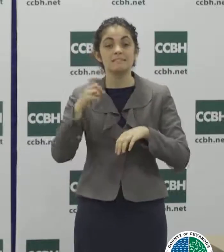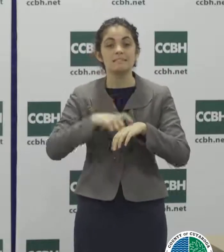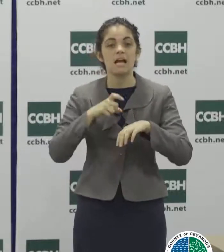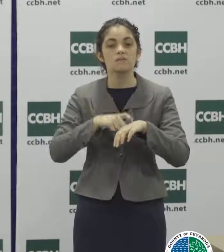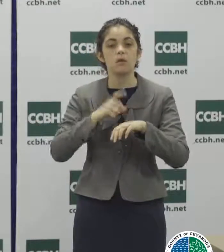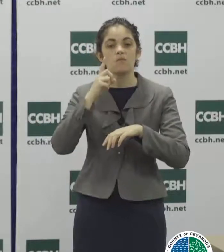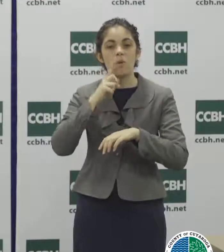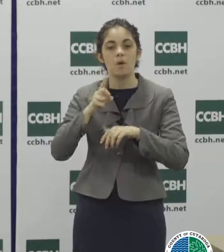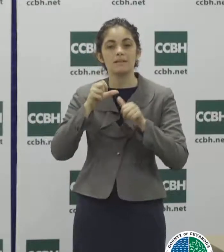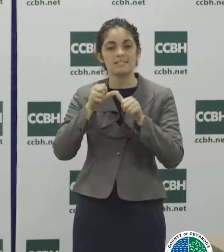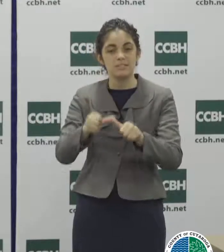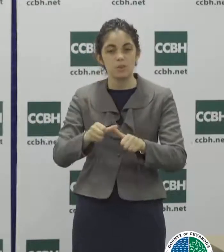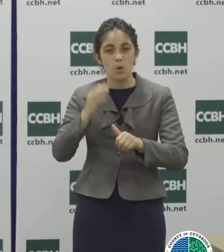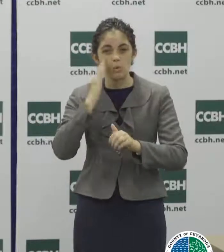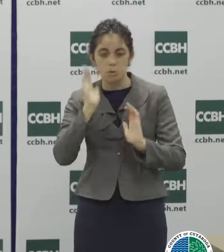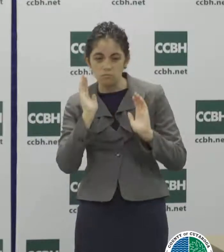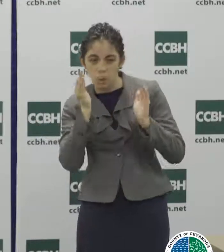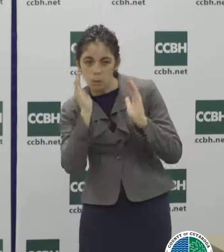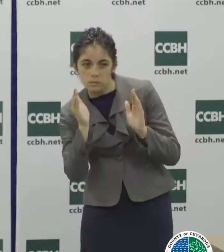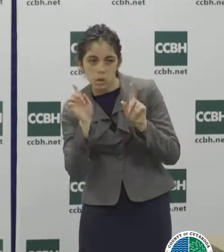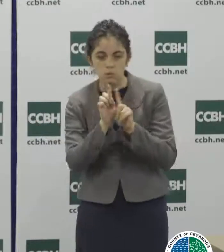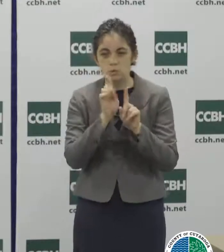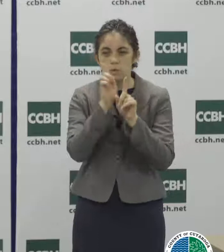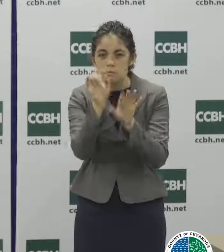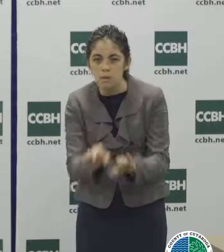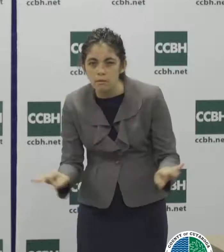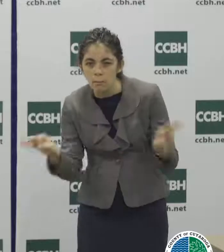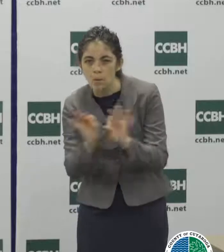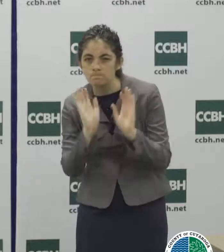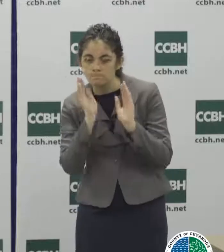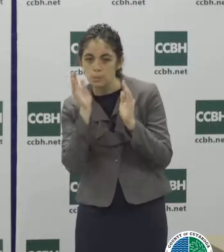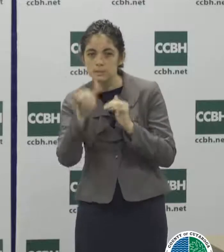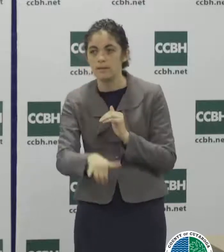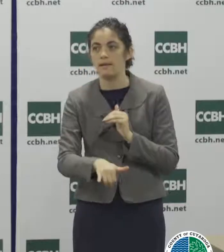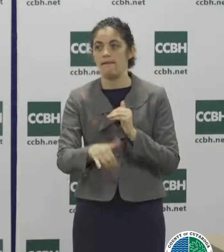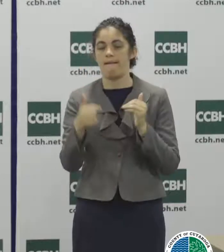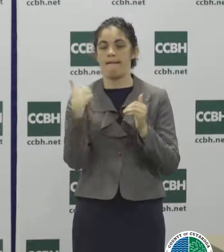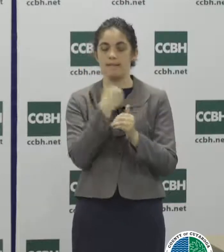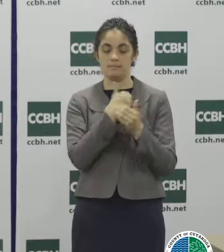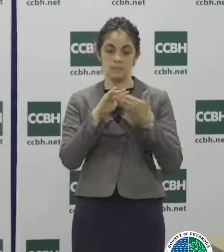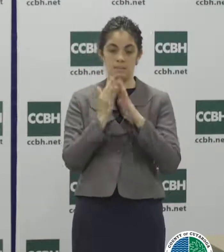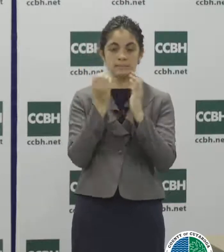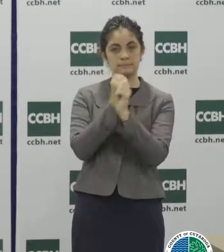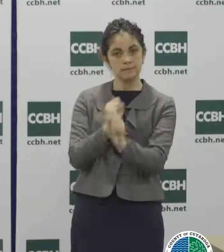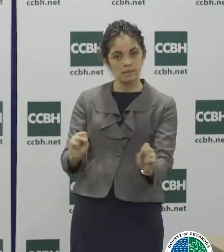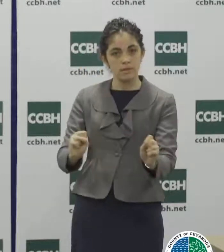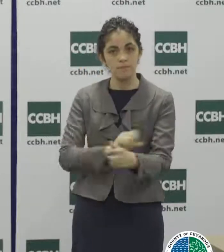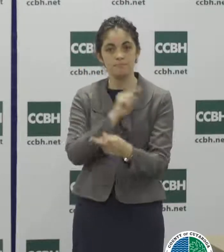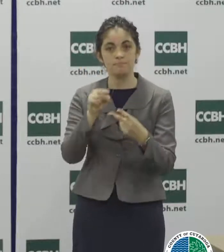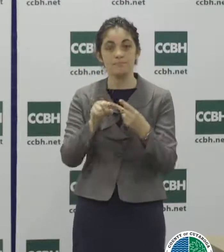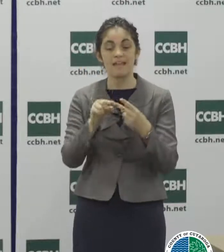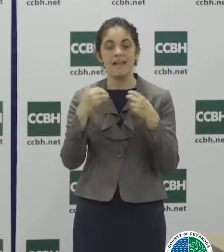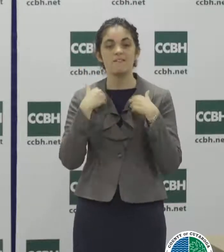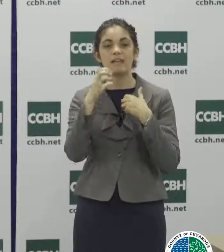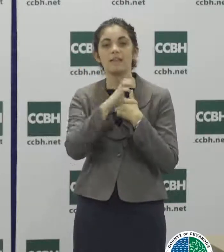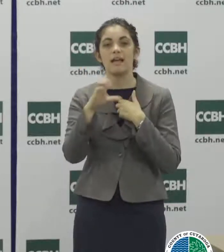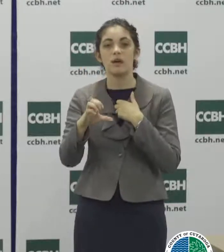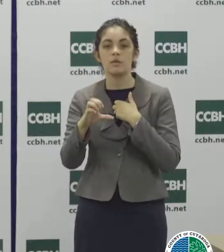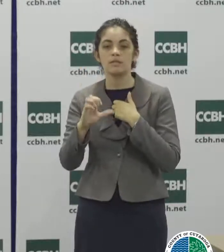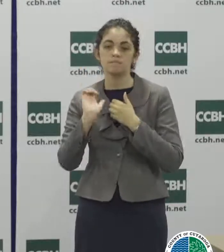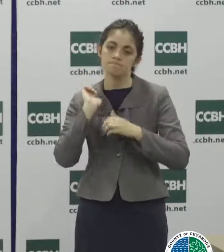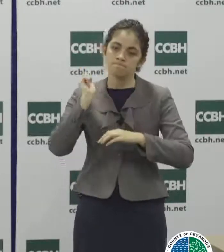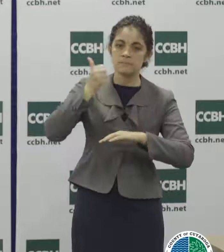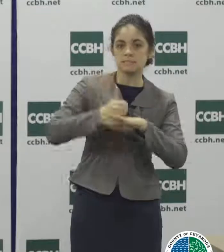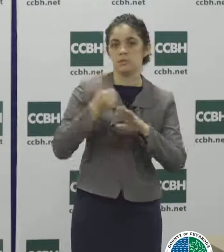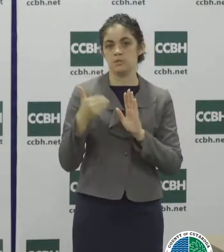for dedication and concentration on what really matters, and that's keeping us safe and getting this county back on its